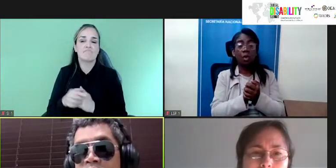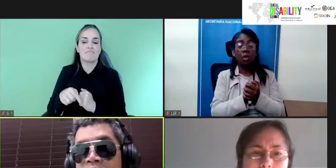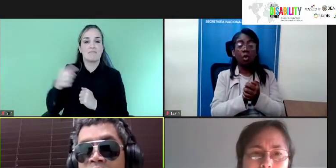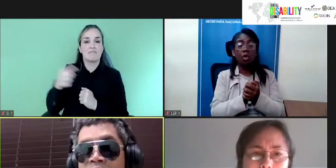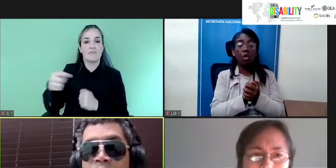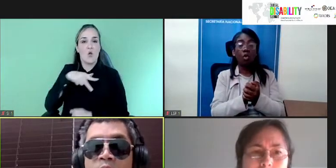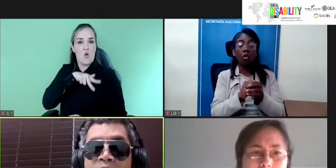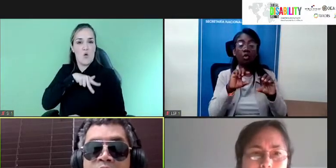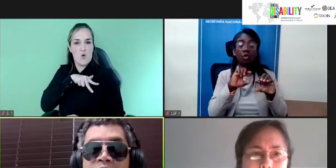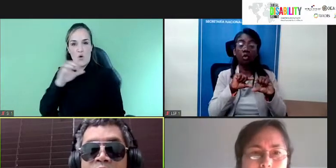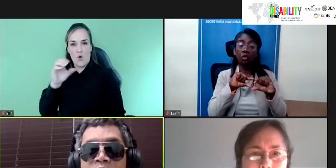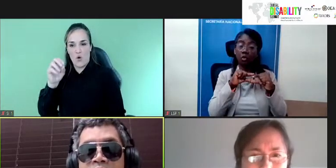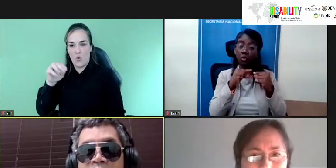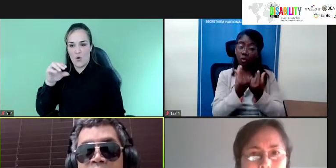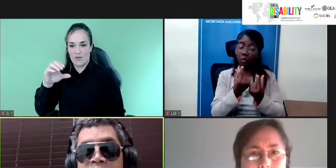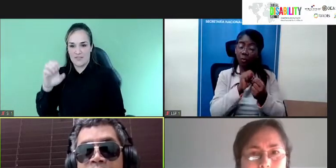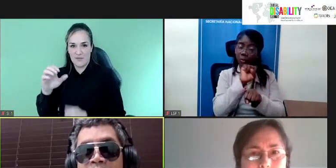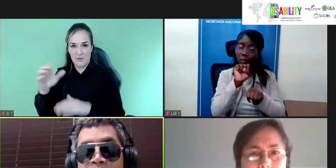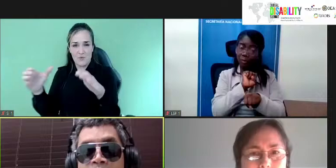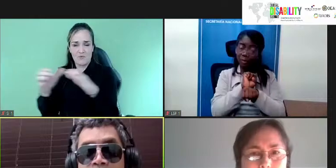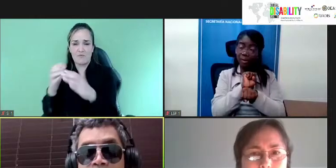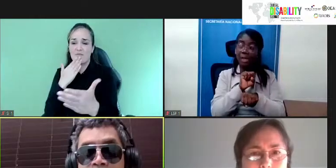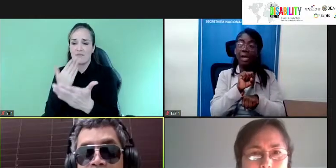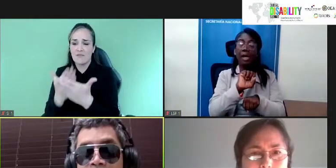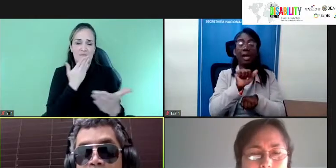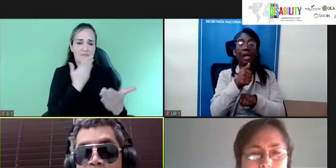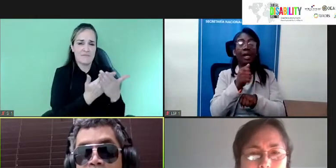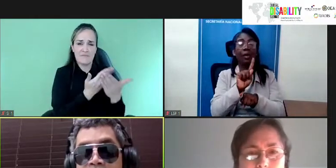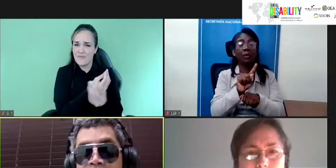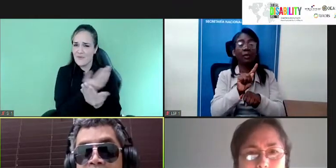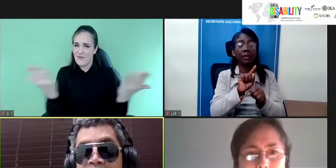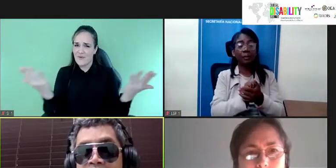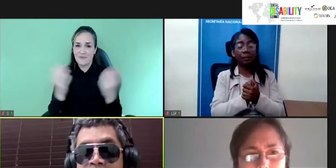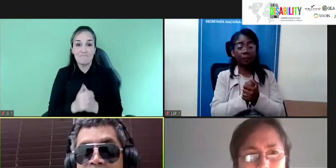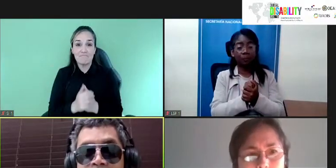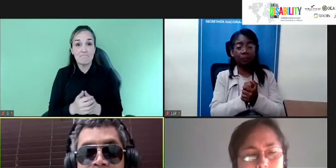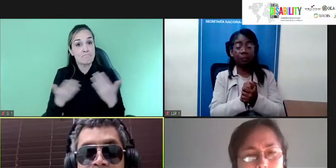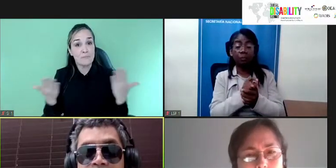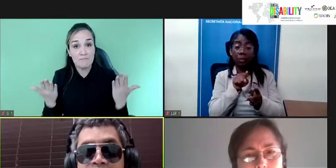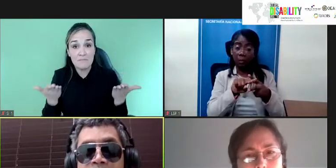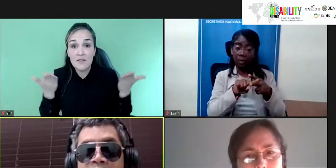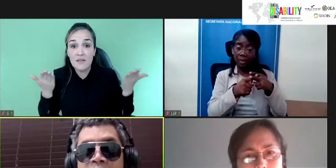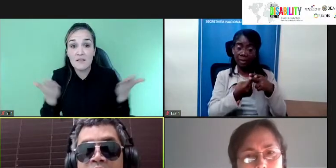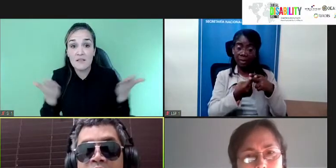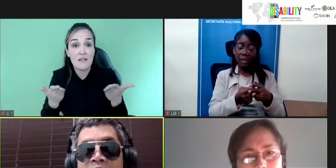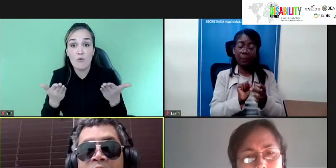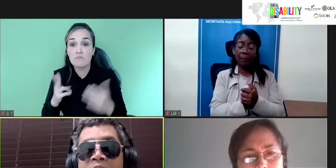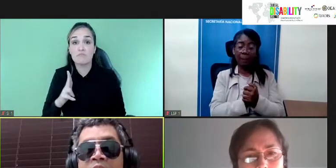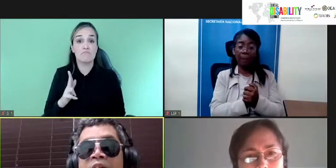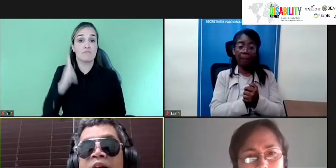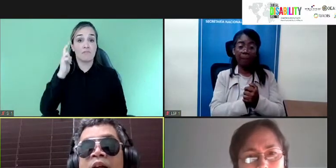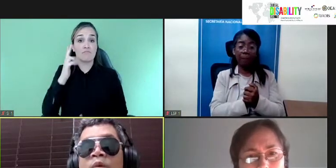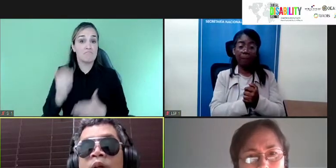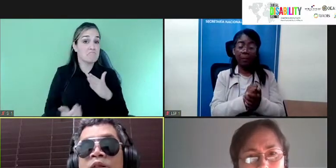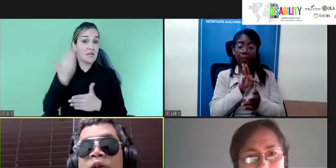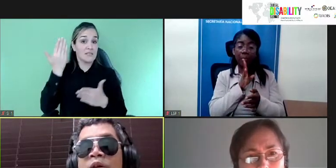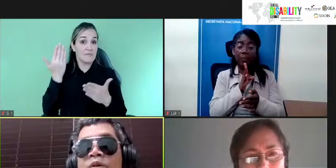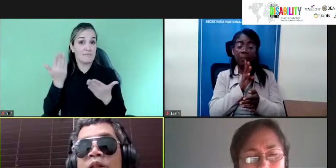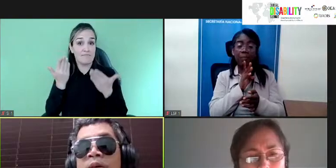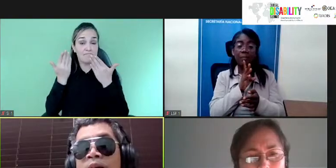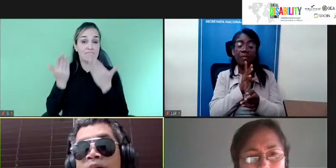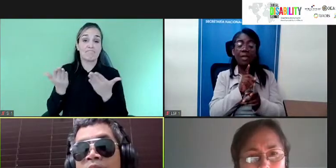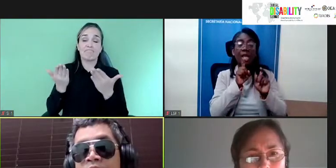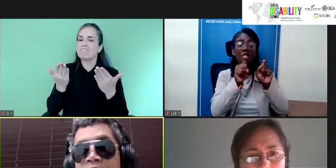realities the ida and groupo social so now we're going to begin